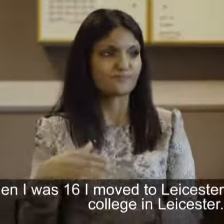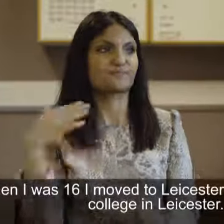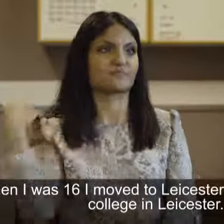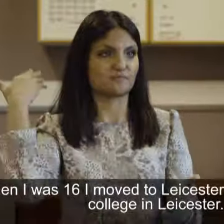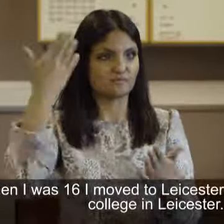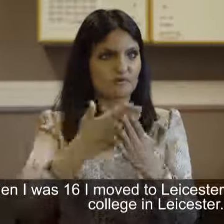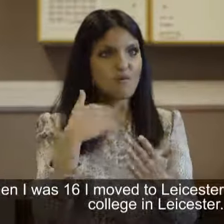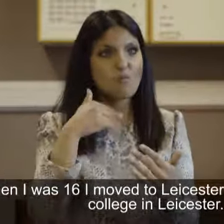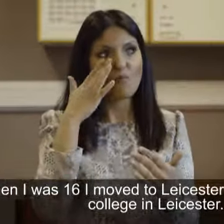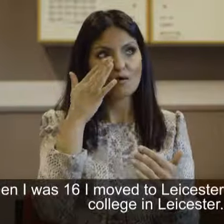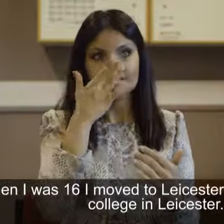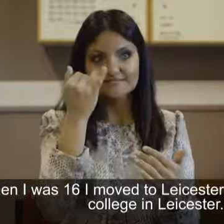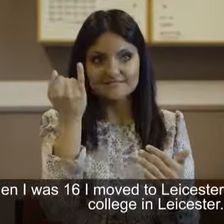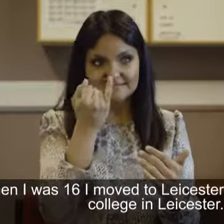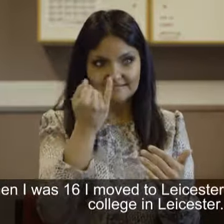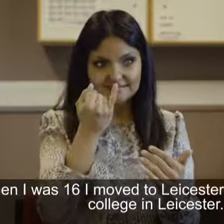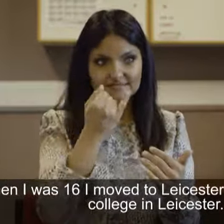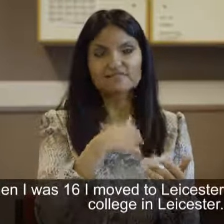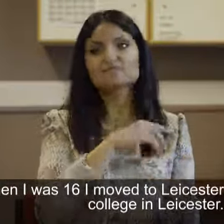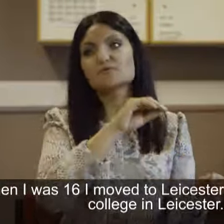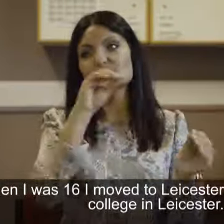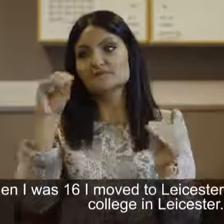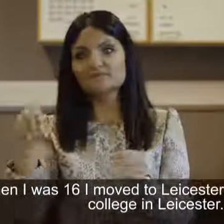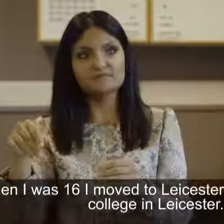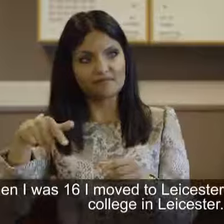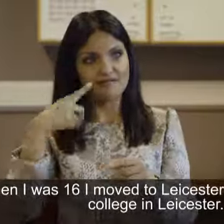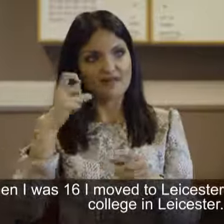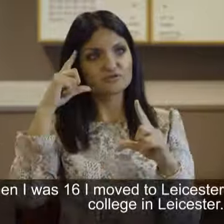When I was 16, I moved to Leicester and I went to a college in Leicester.